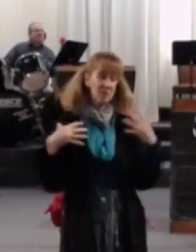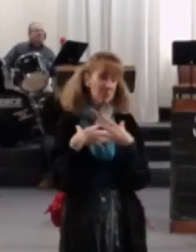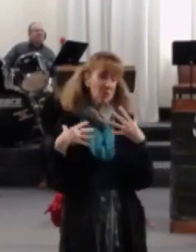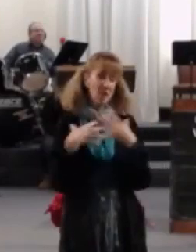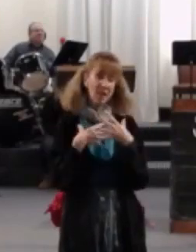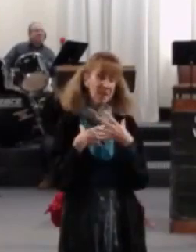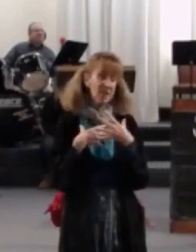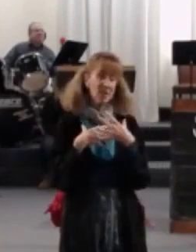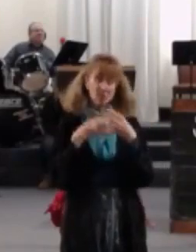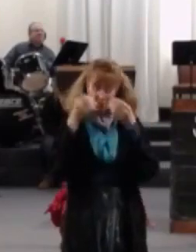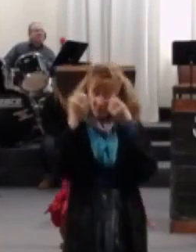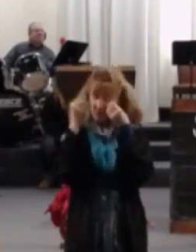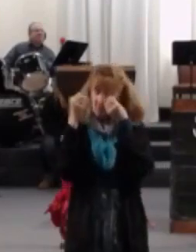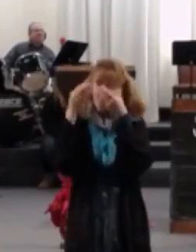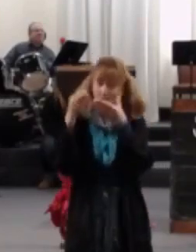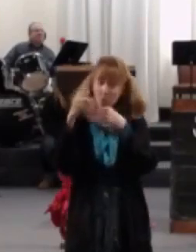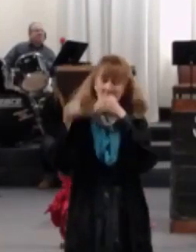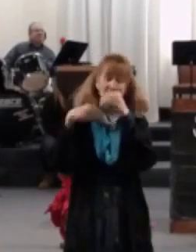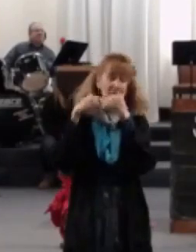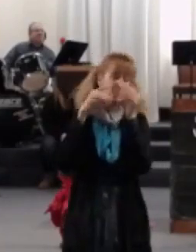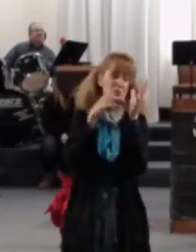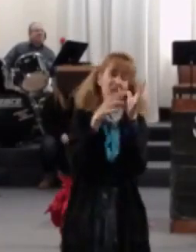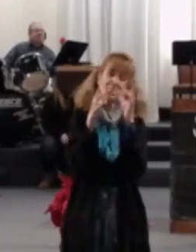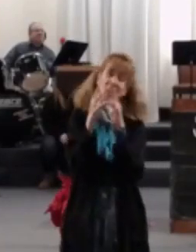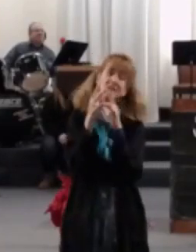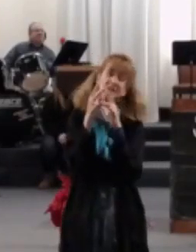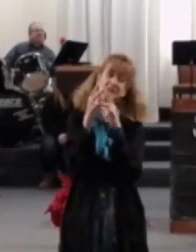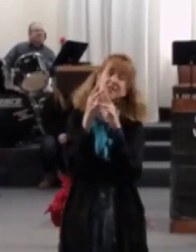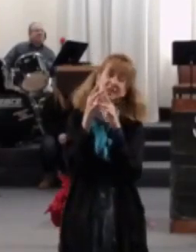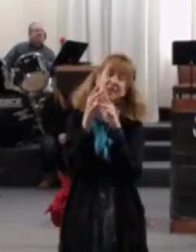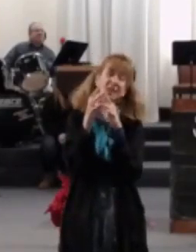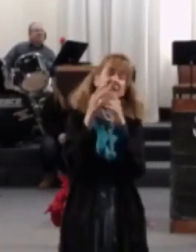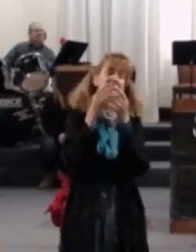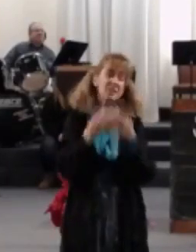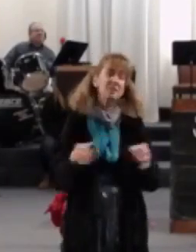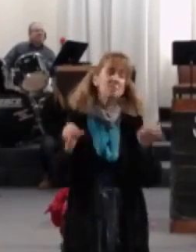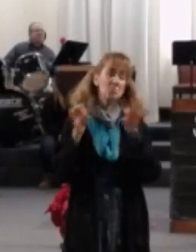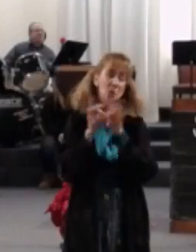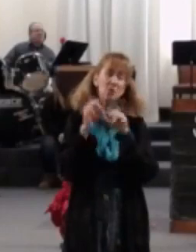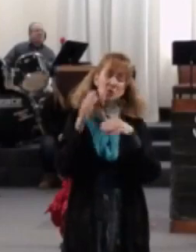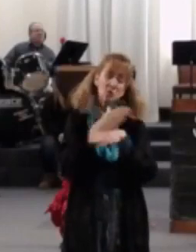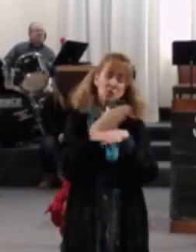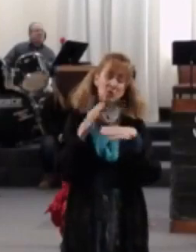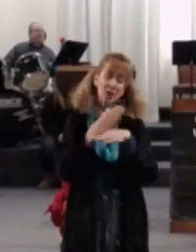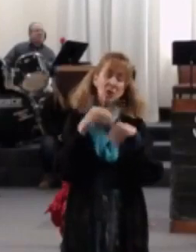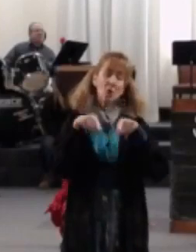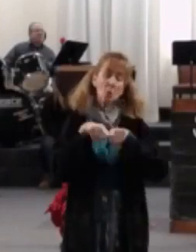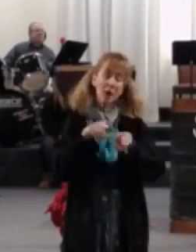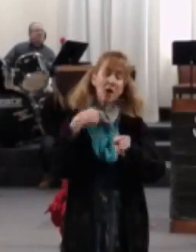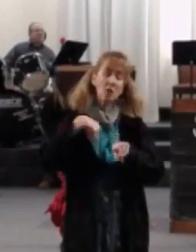stop you from letting them know. Show love while you have a chance.